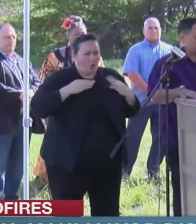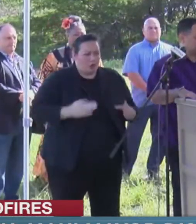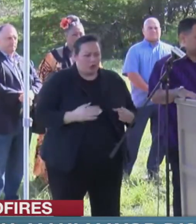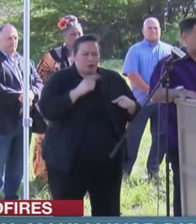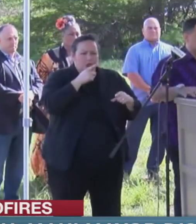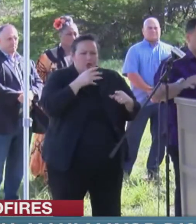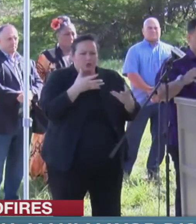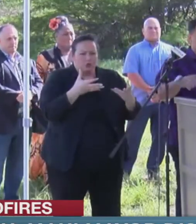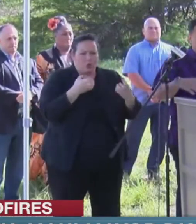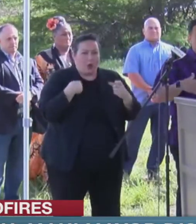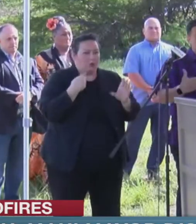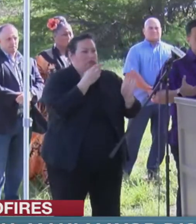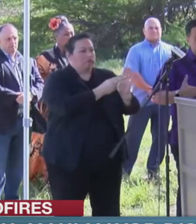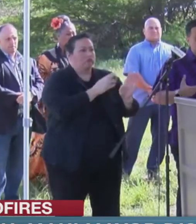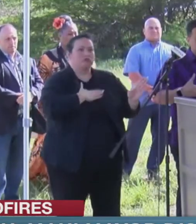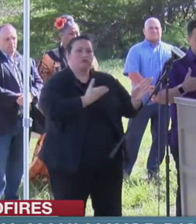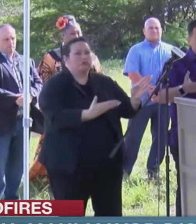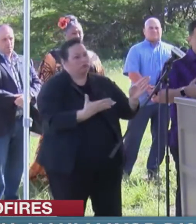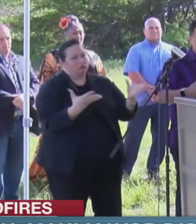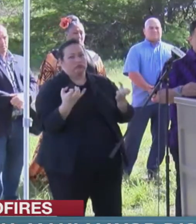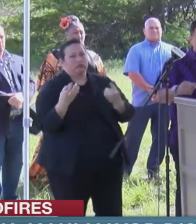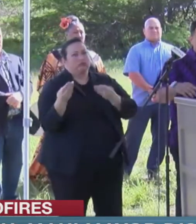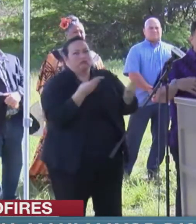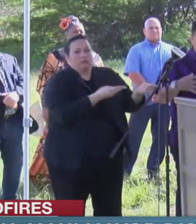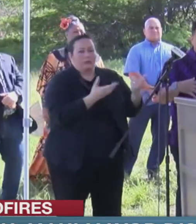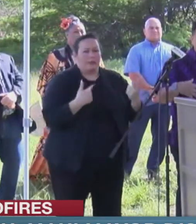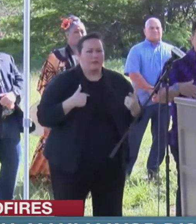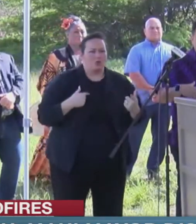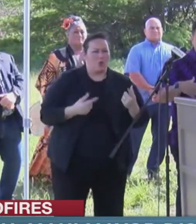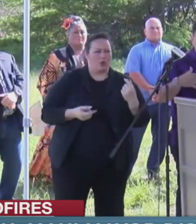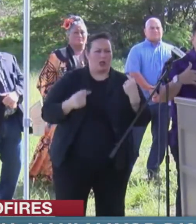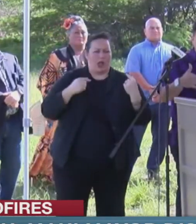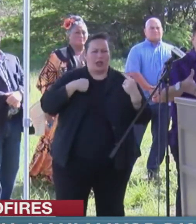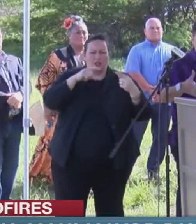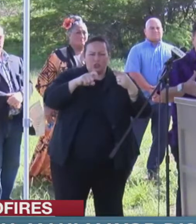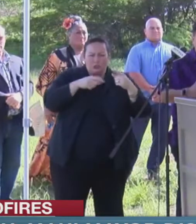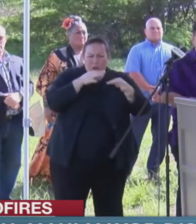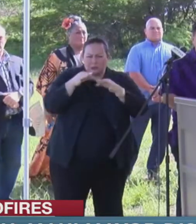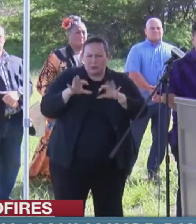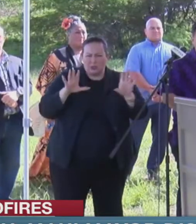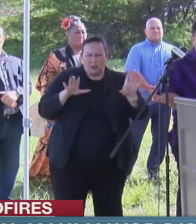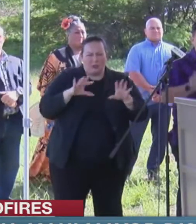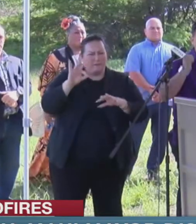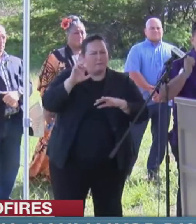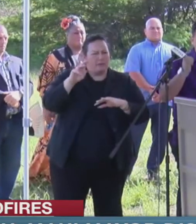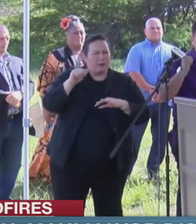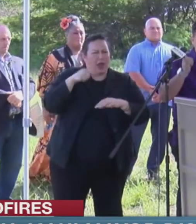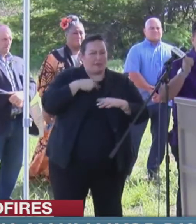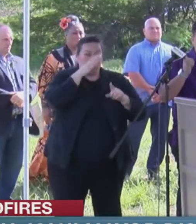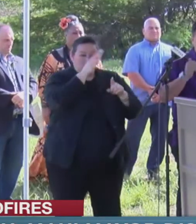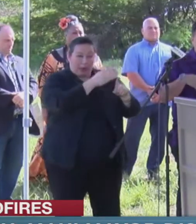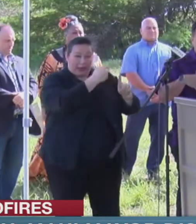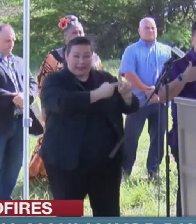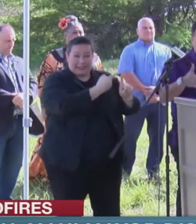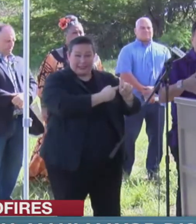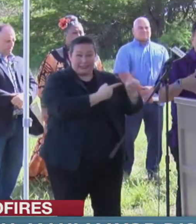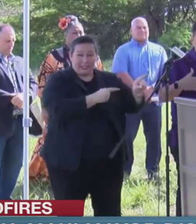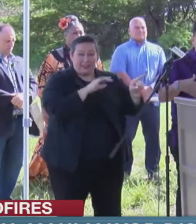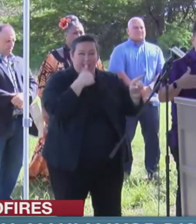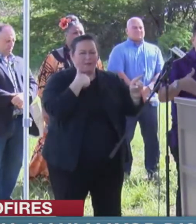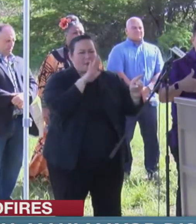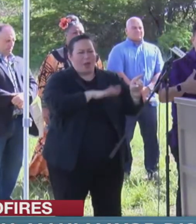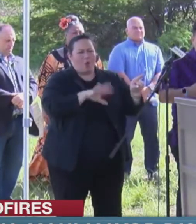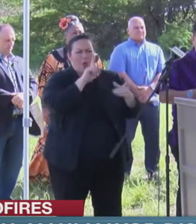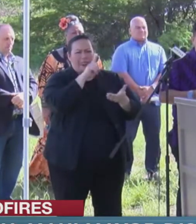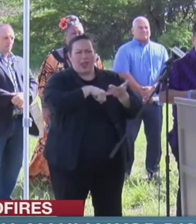I should probably provide some clarification. There's multiple different initiatives going on. FEMA has their direct lease program, which I believe I heard him say they have about